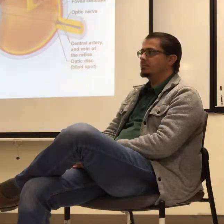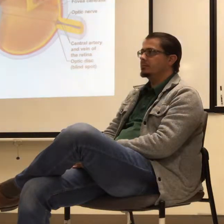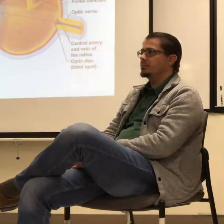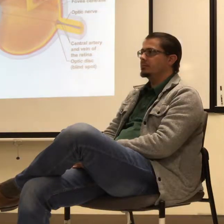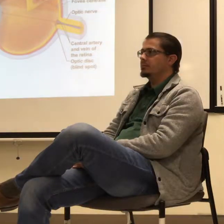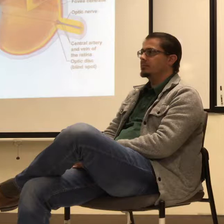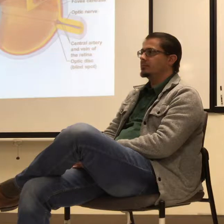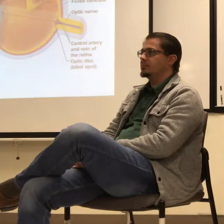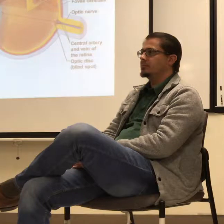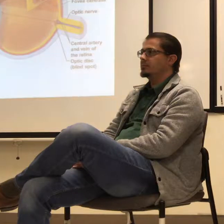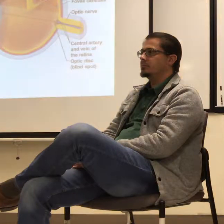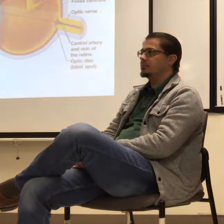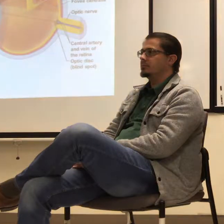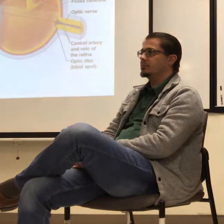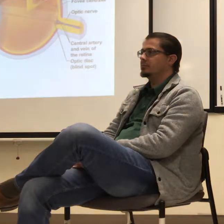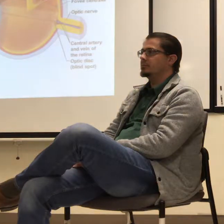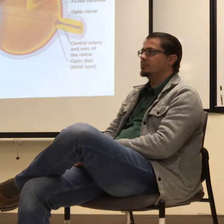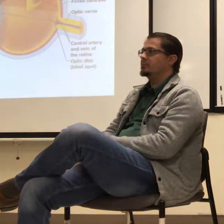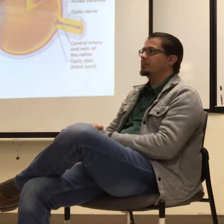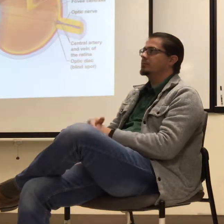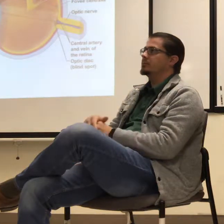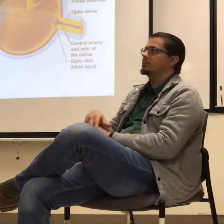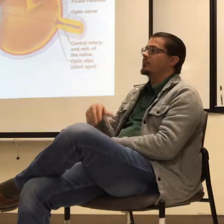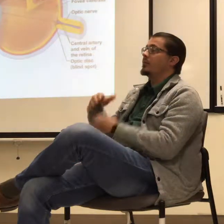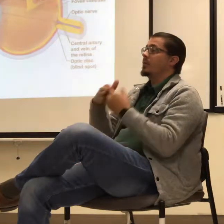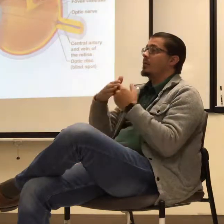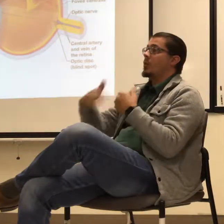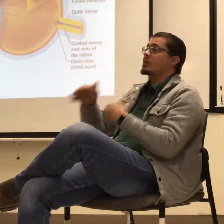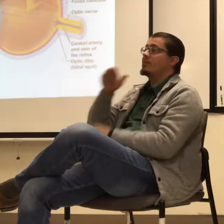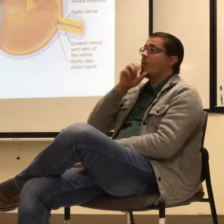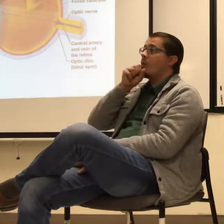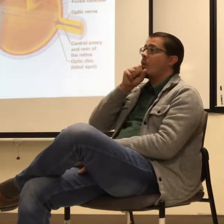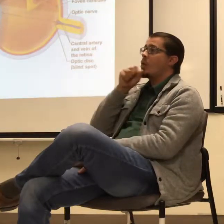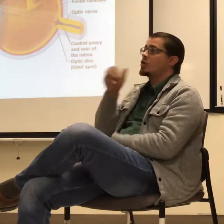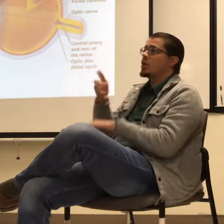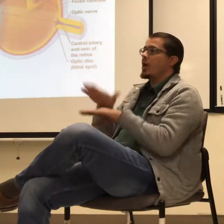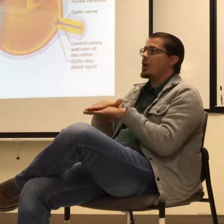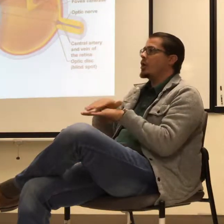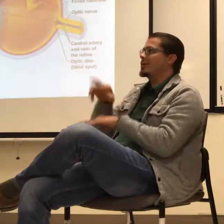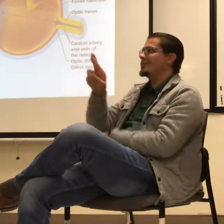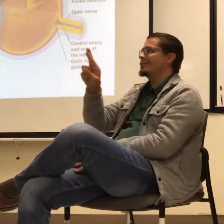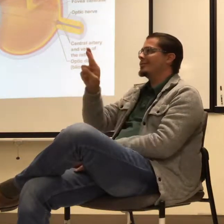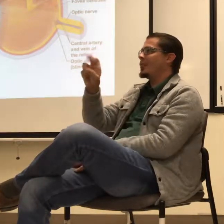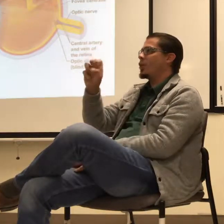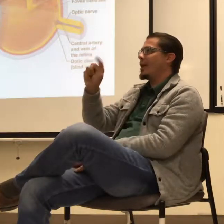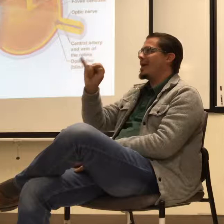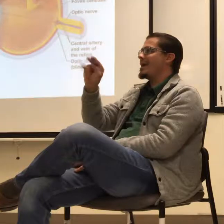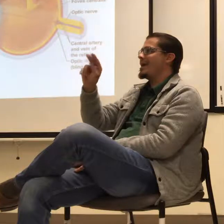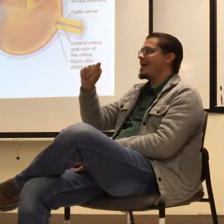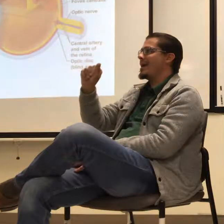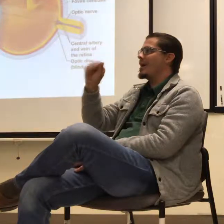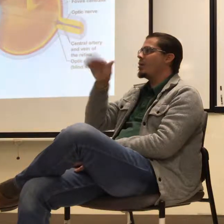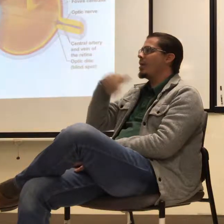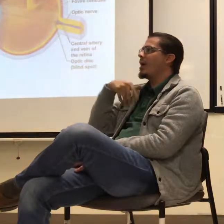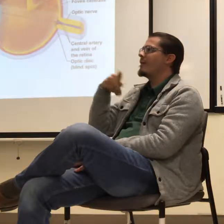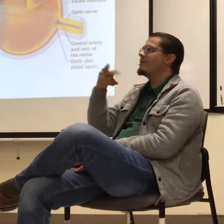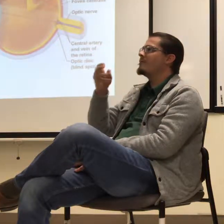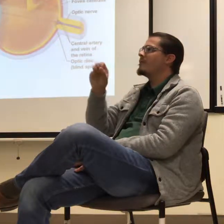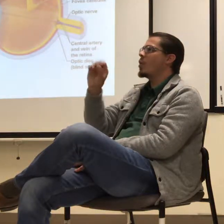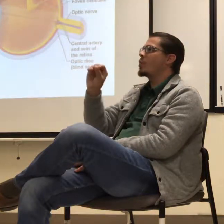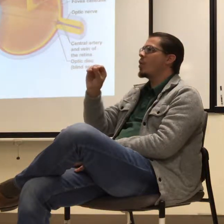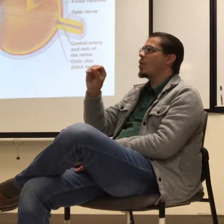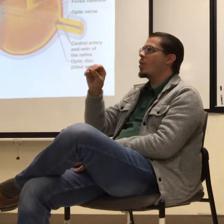The rest of the orange layer outside of the fovea is just retina, where you have photoreceptors